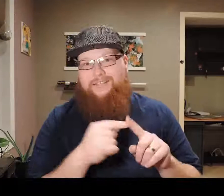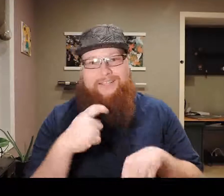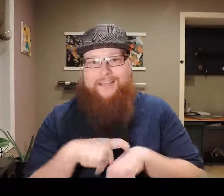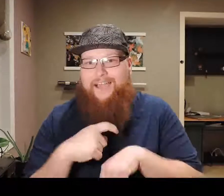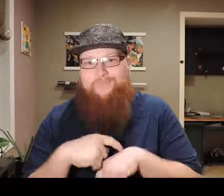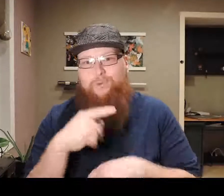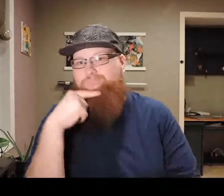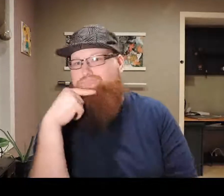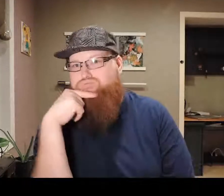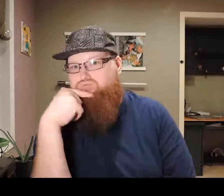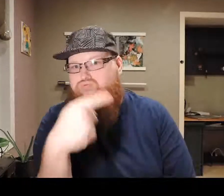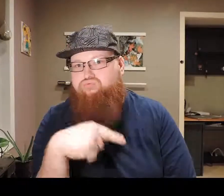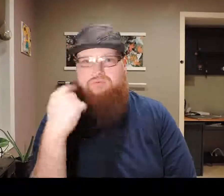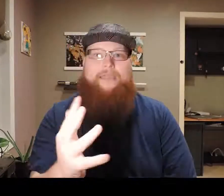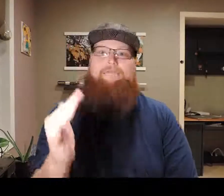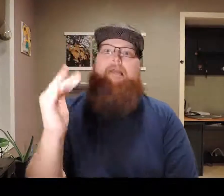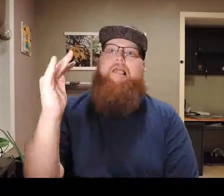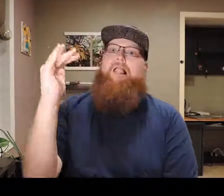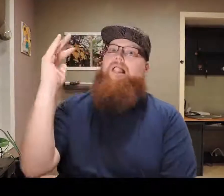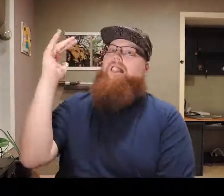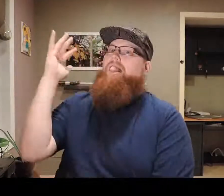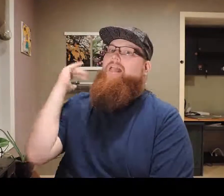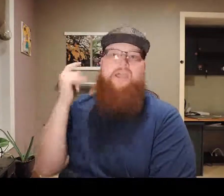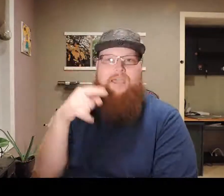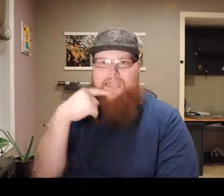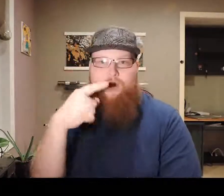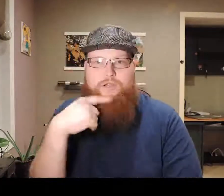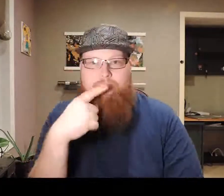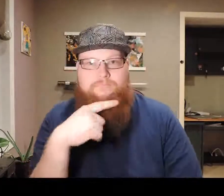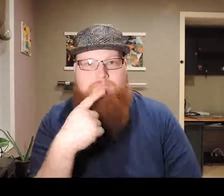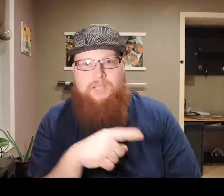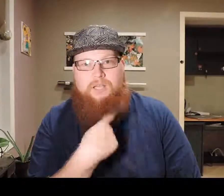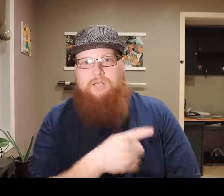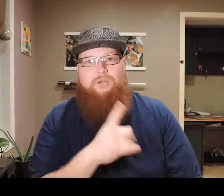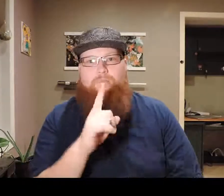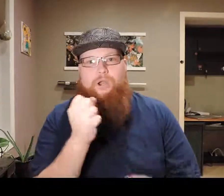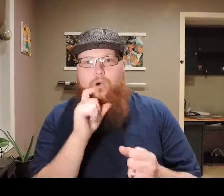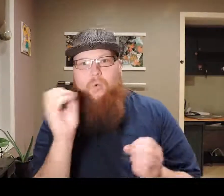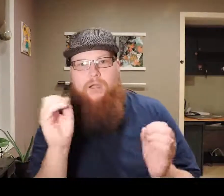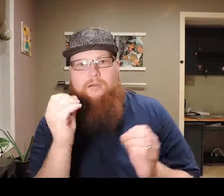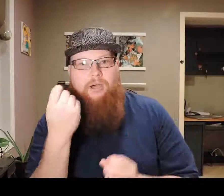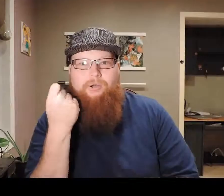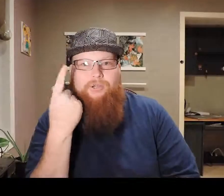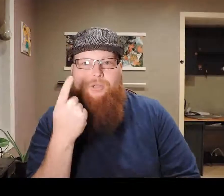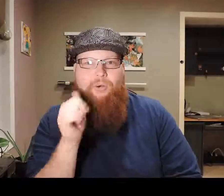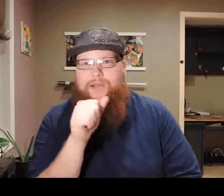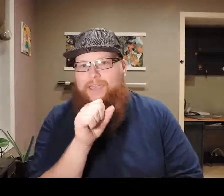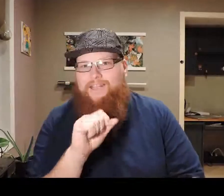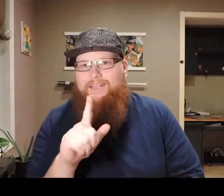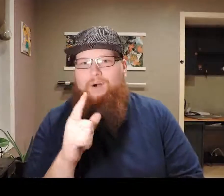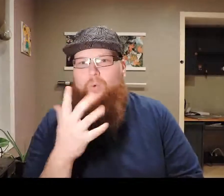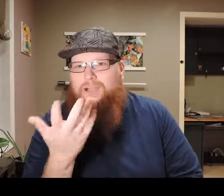at the time were like, hearing. So no one understood what ASL